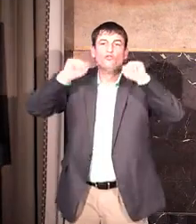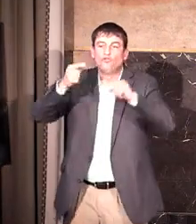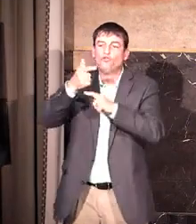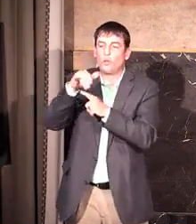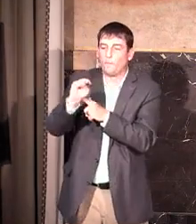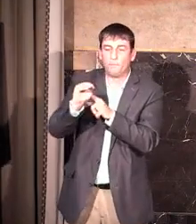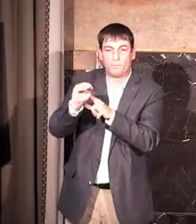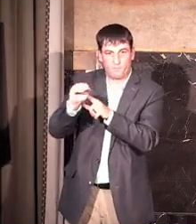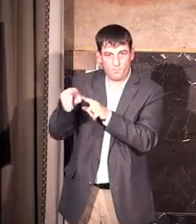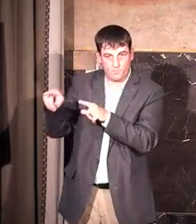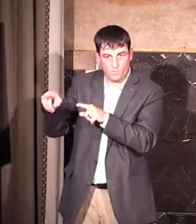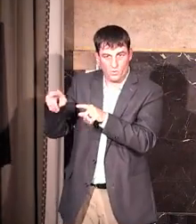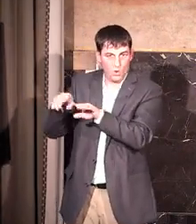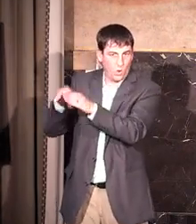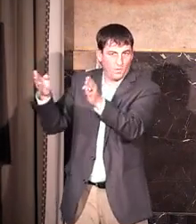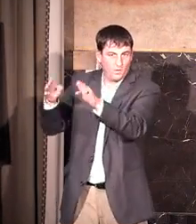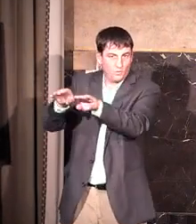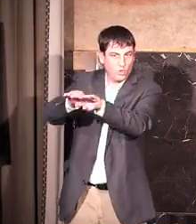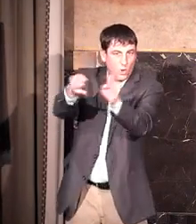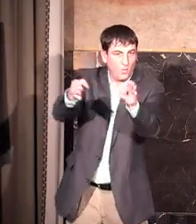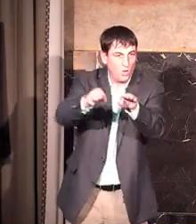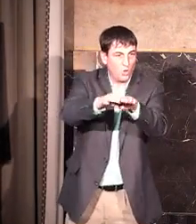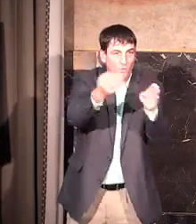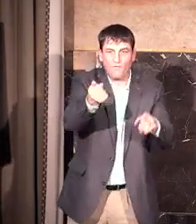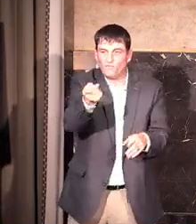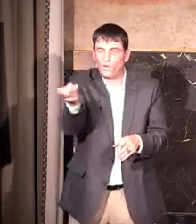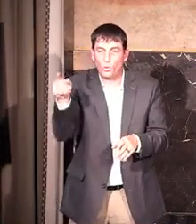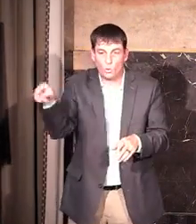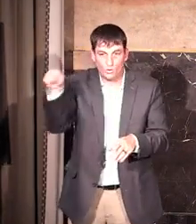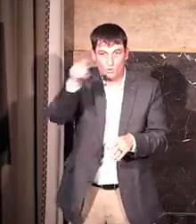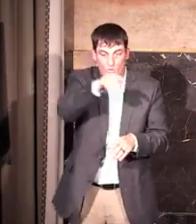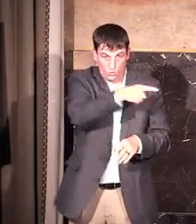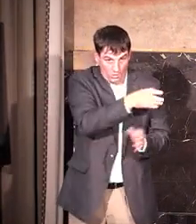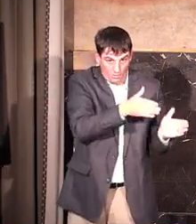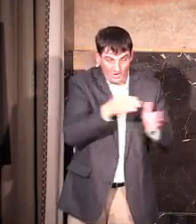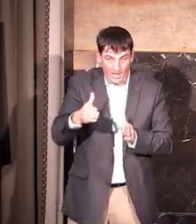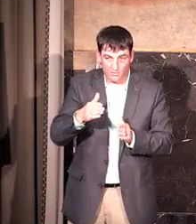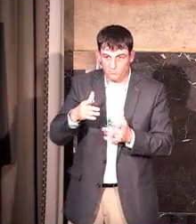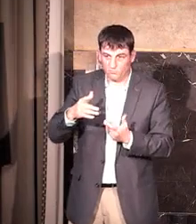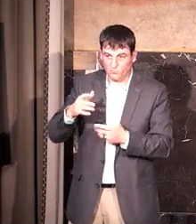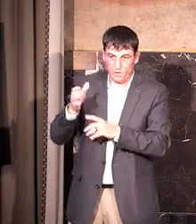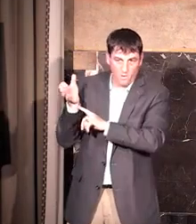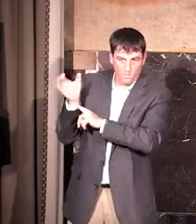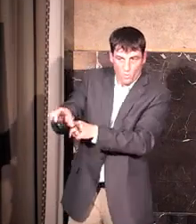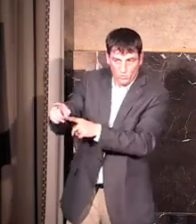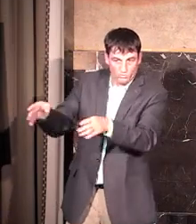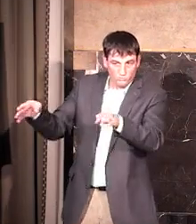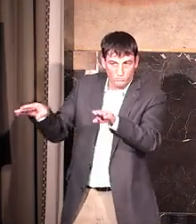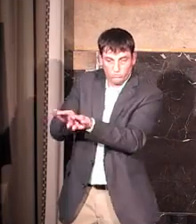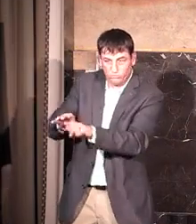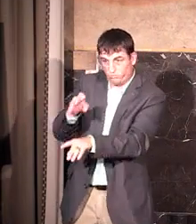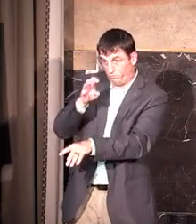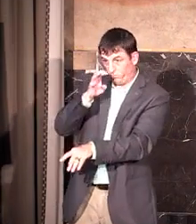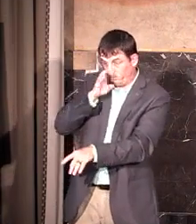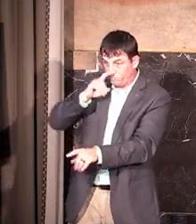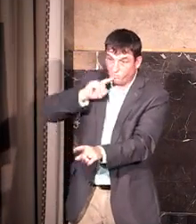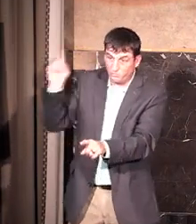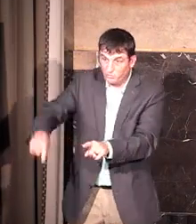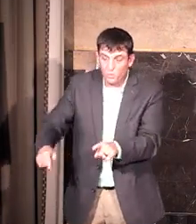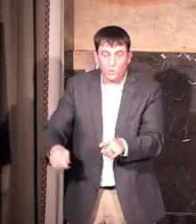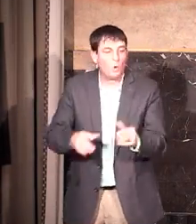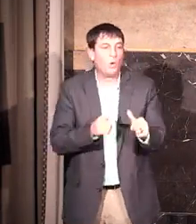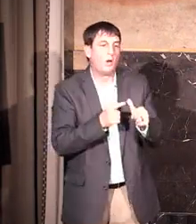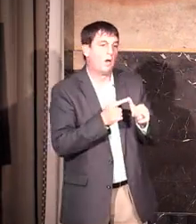a few reports that a few gyms have opened up. Are you planning to enforce your order and crack down on those gyms? Well, first of